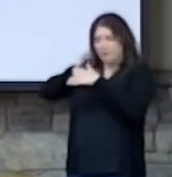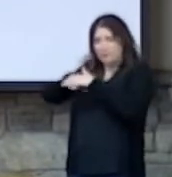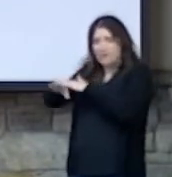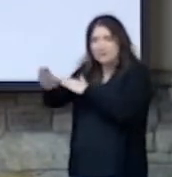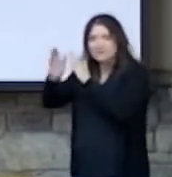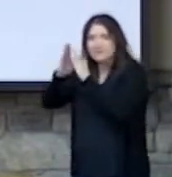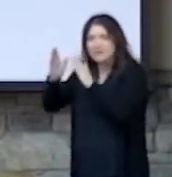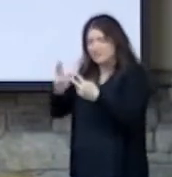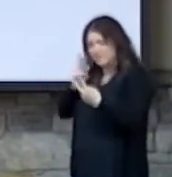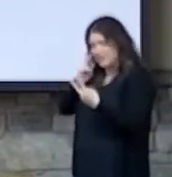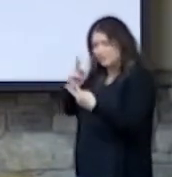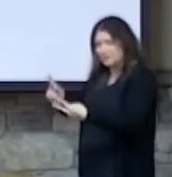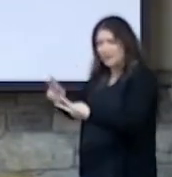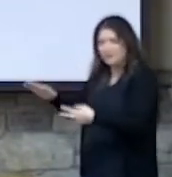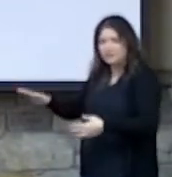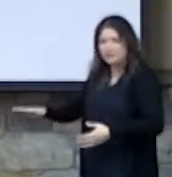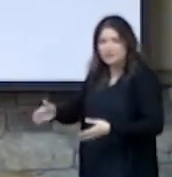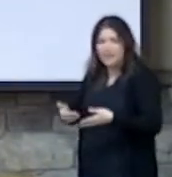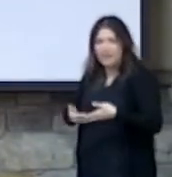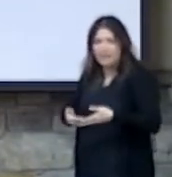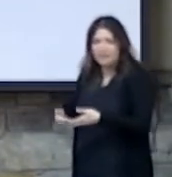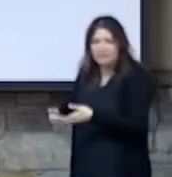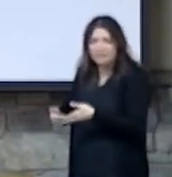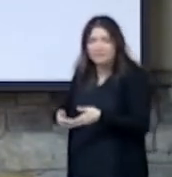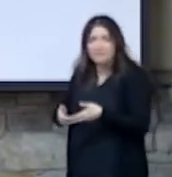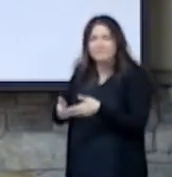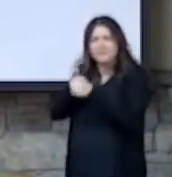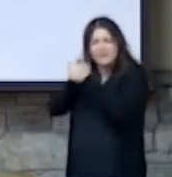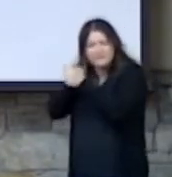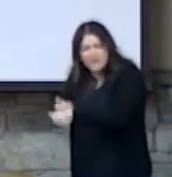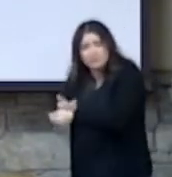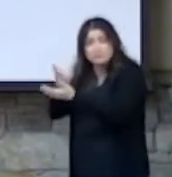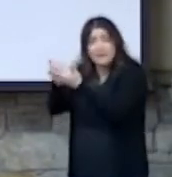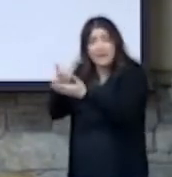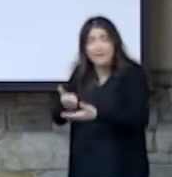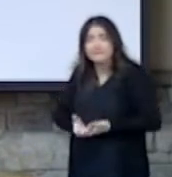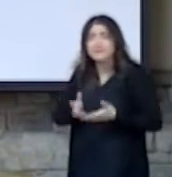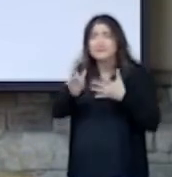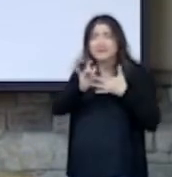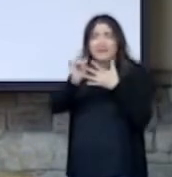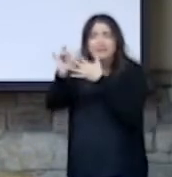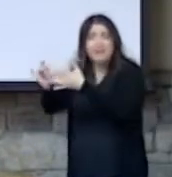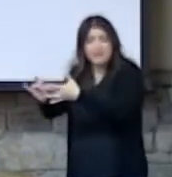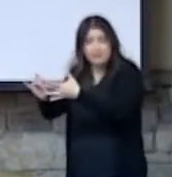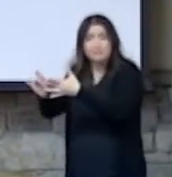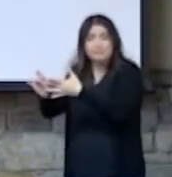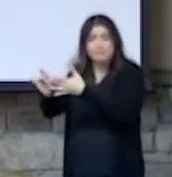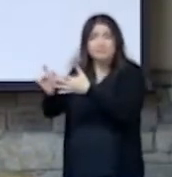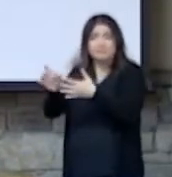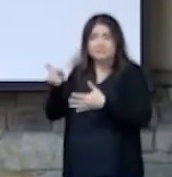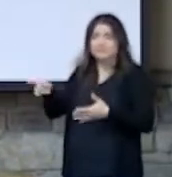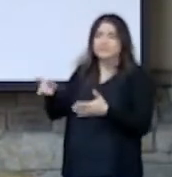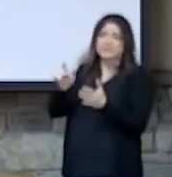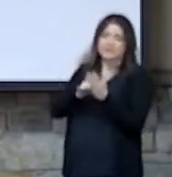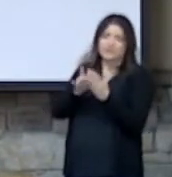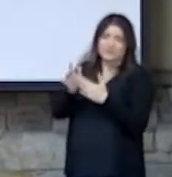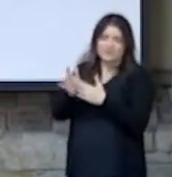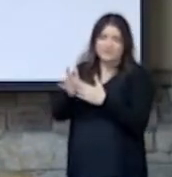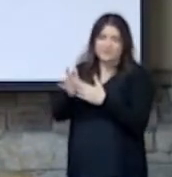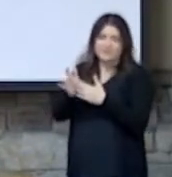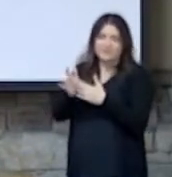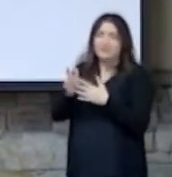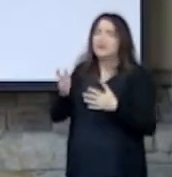the child. They followed the evidence that led them ultimately to Jesus. And